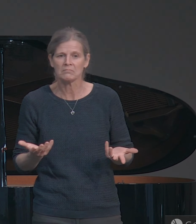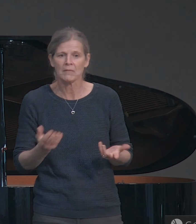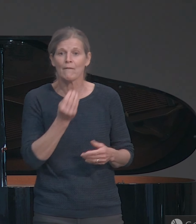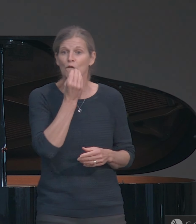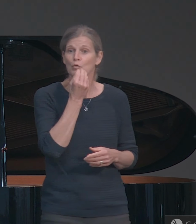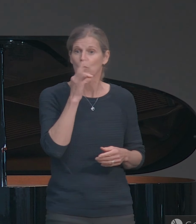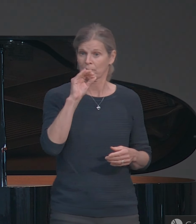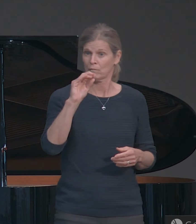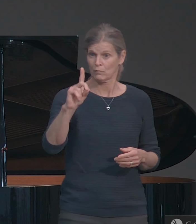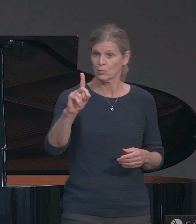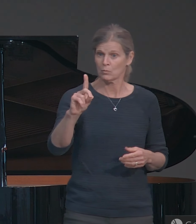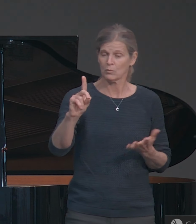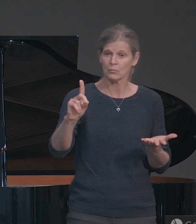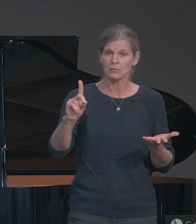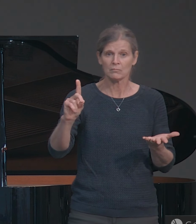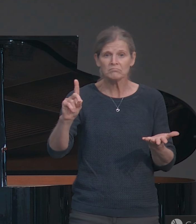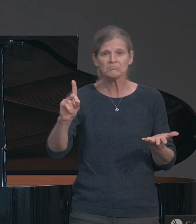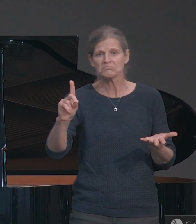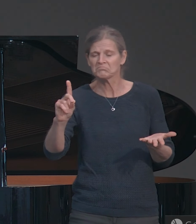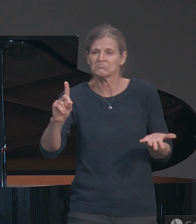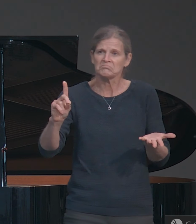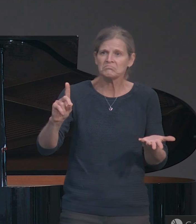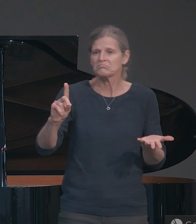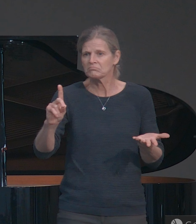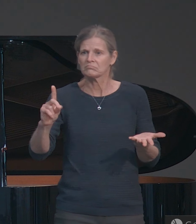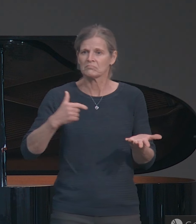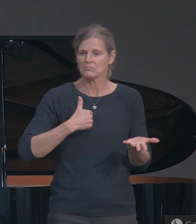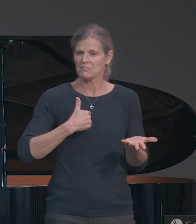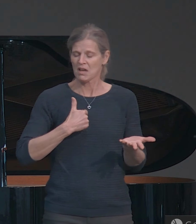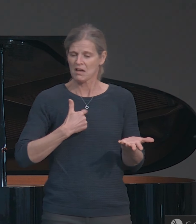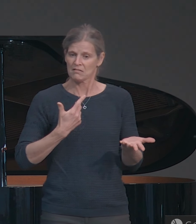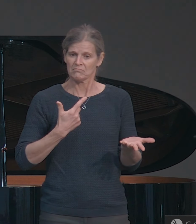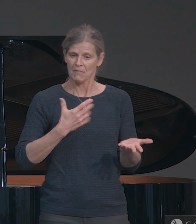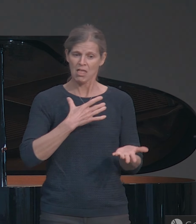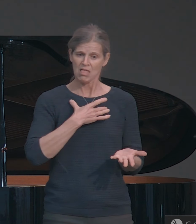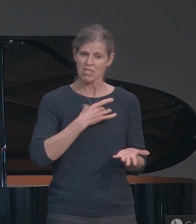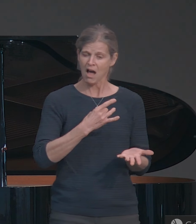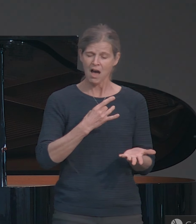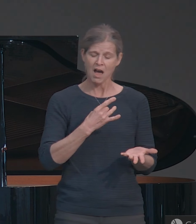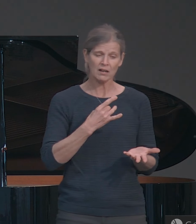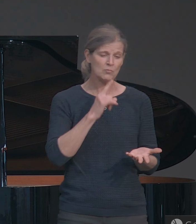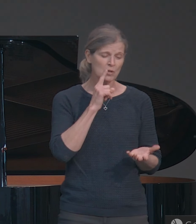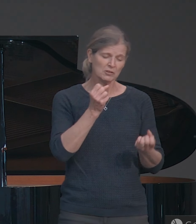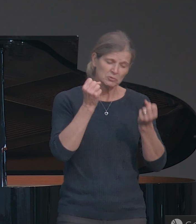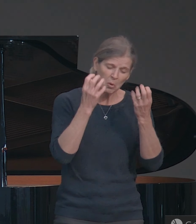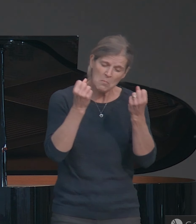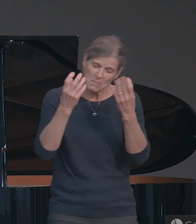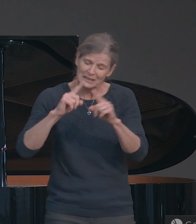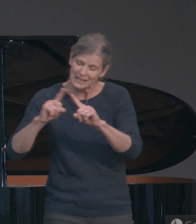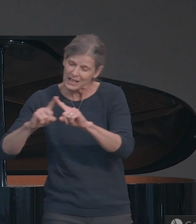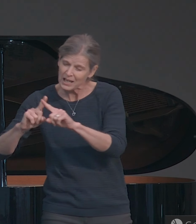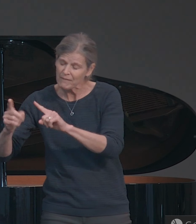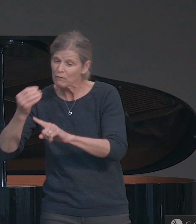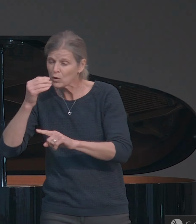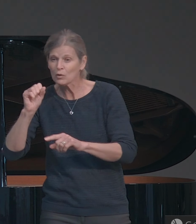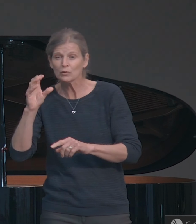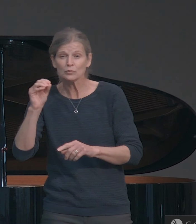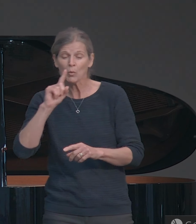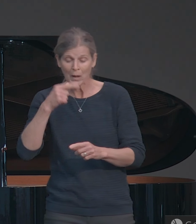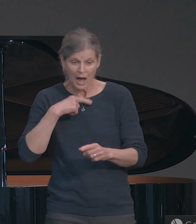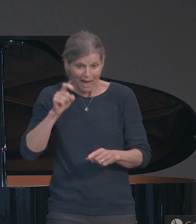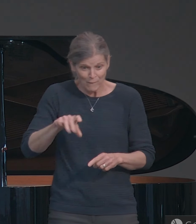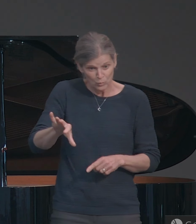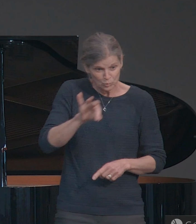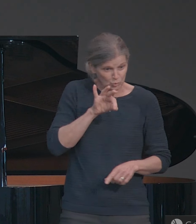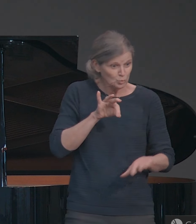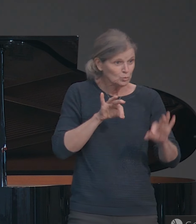Food, for example. I'm indifferent about food. I like so many different kinds of food that when it comes to choosing